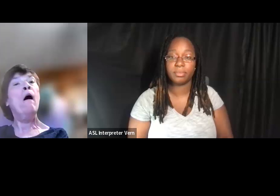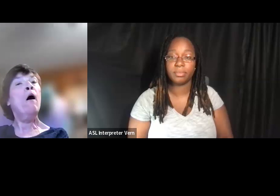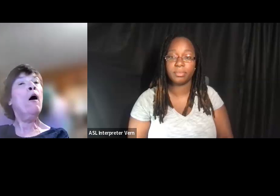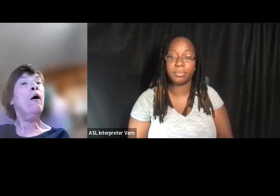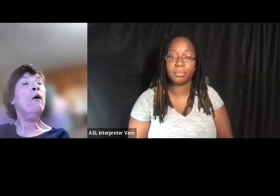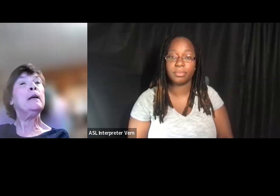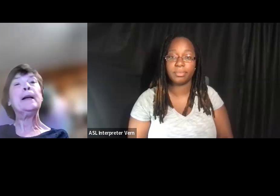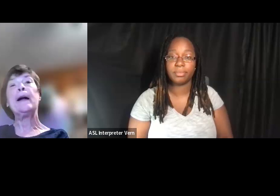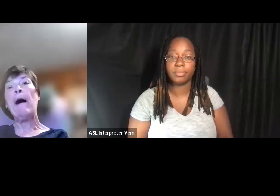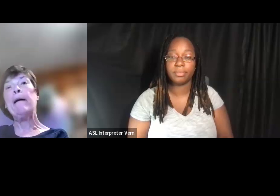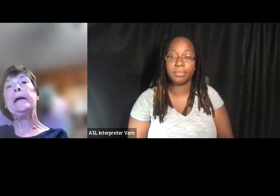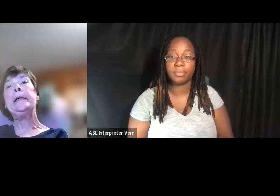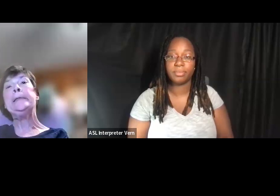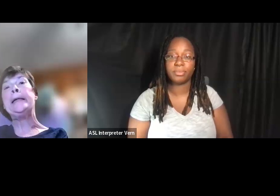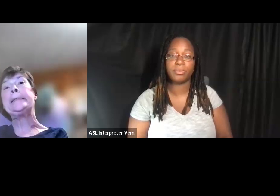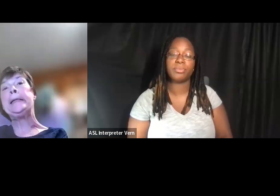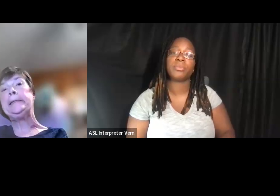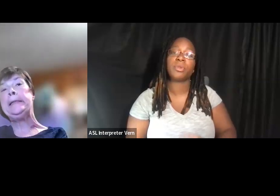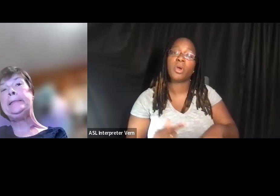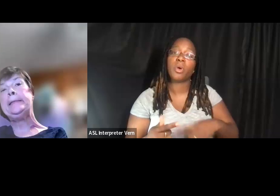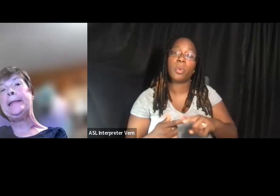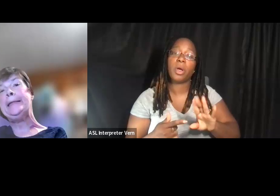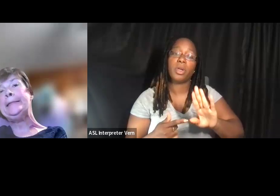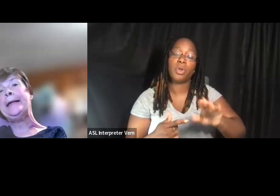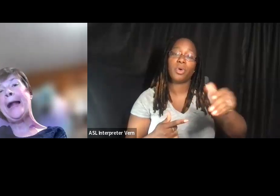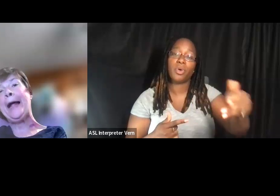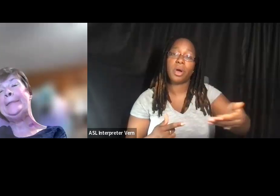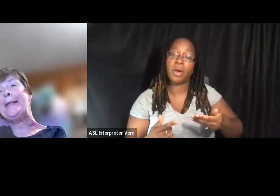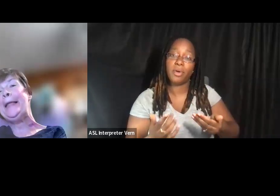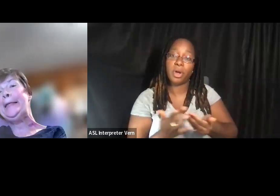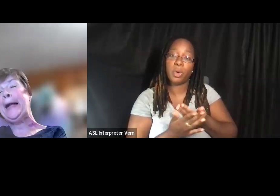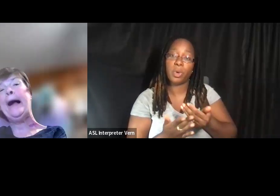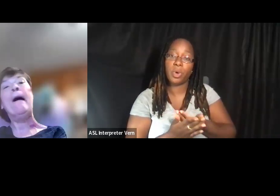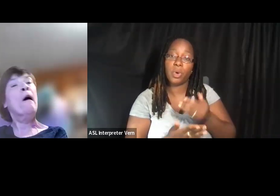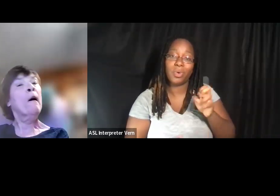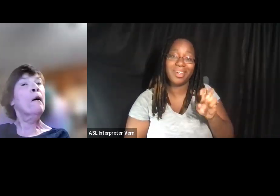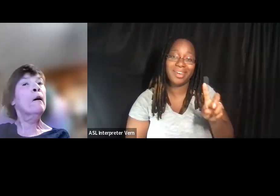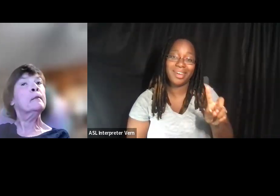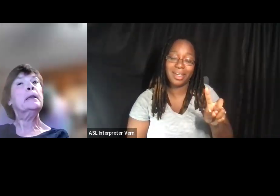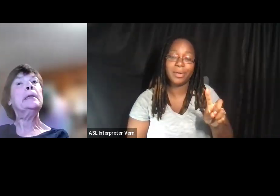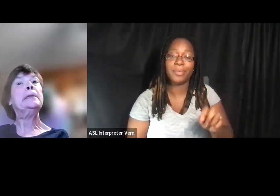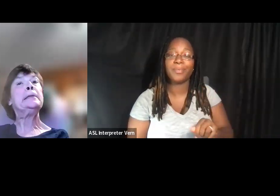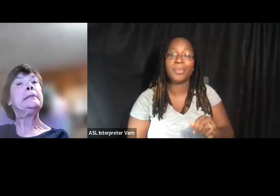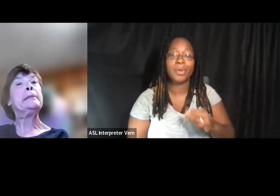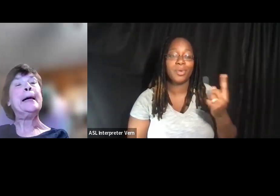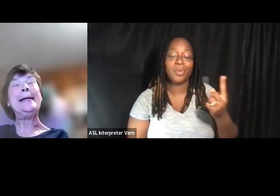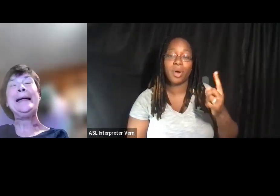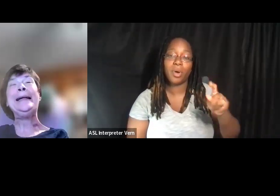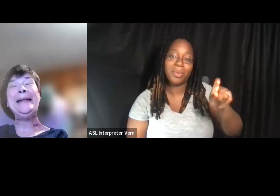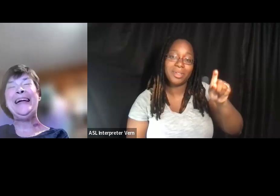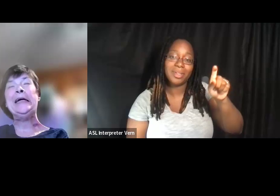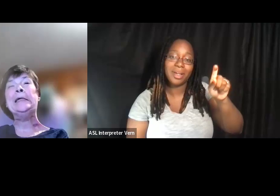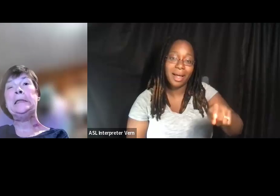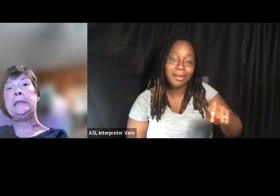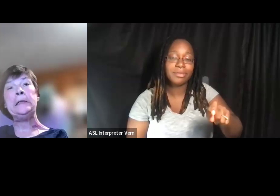director. The old executive director had been there for